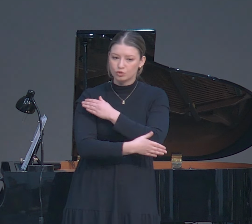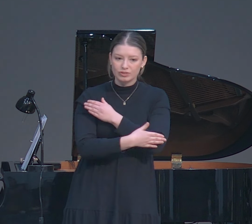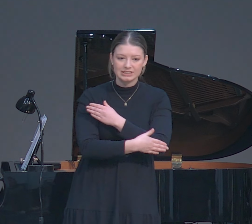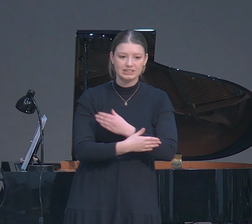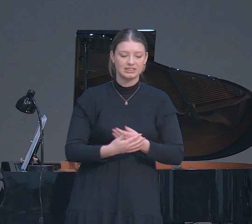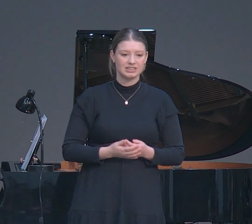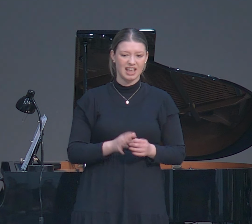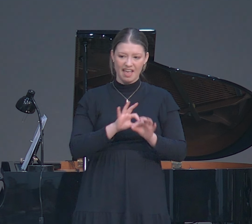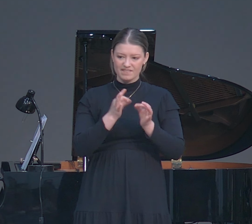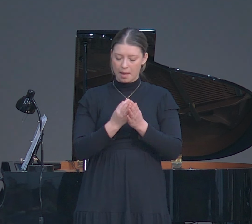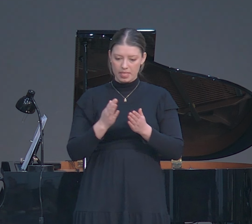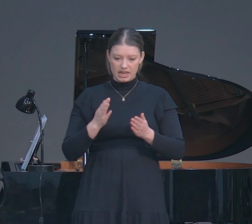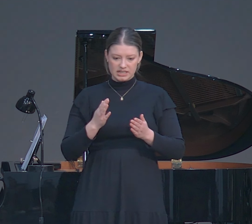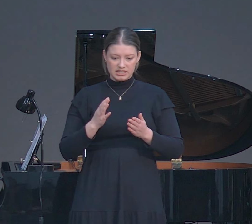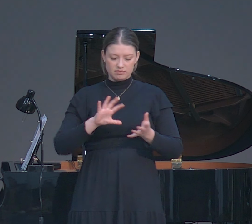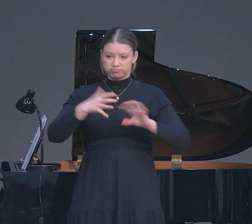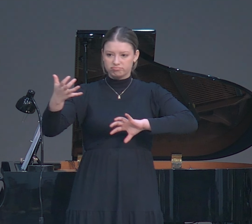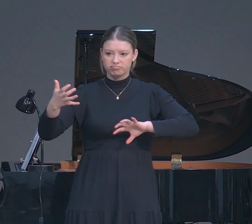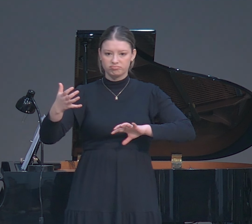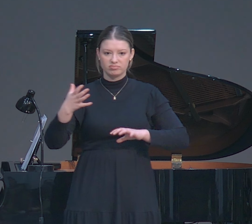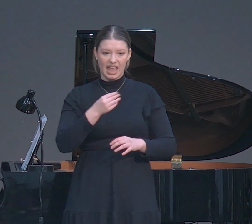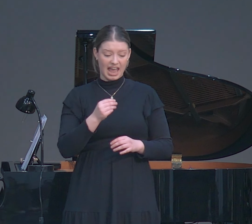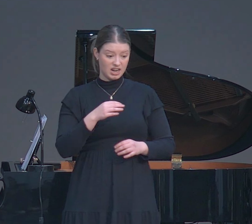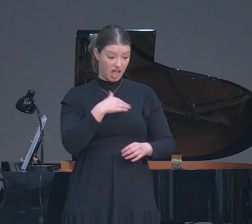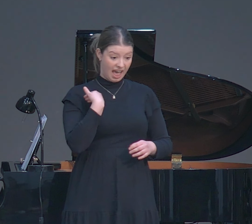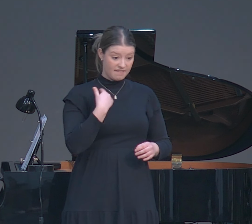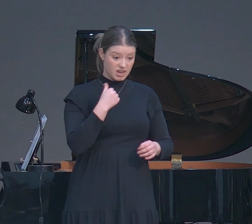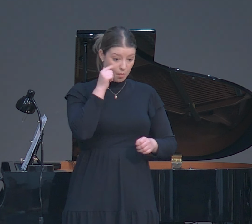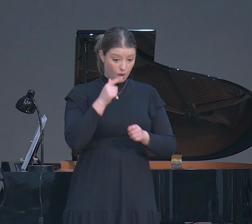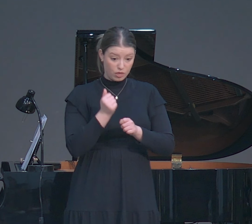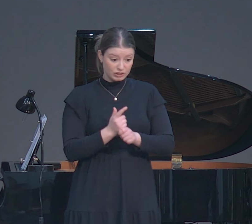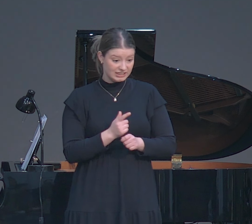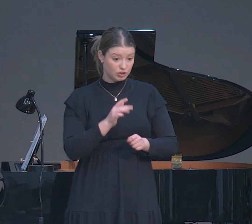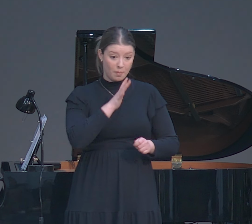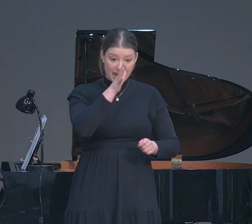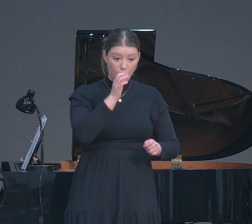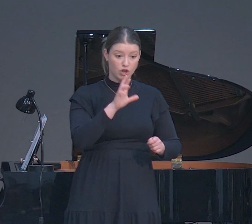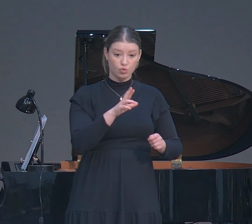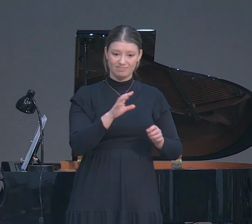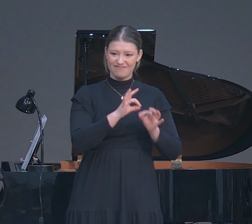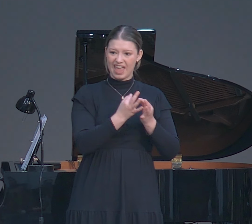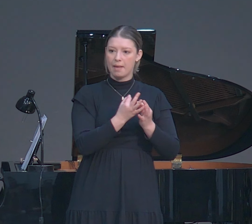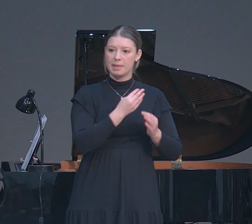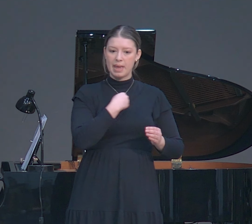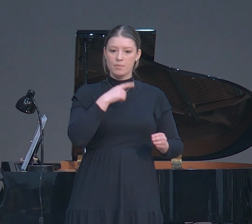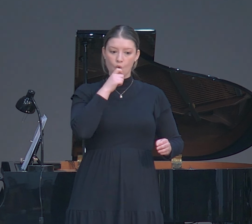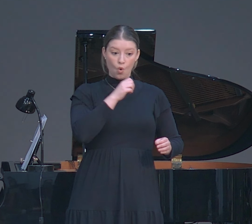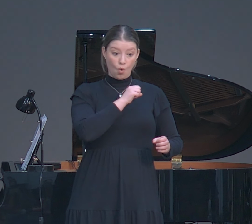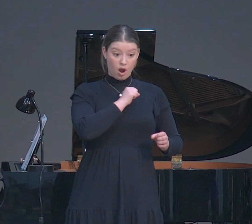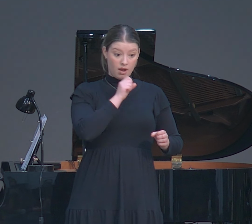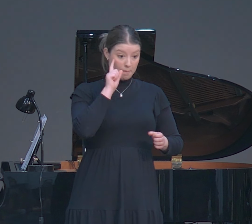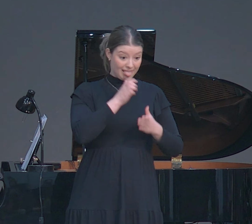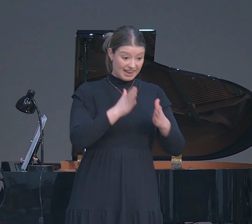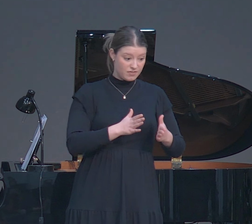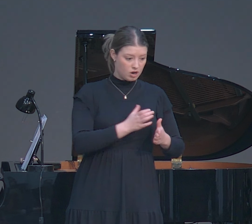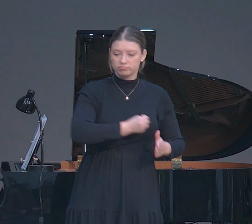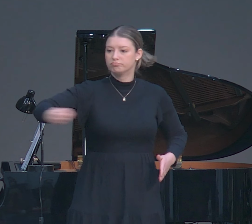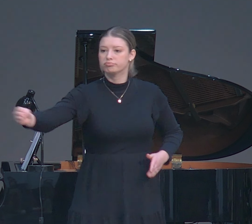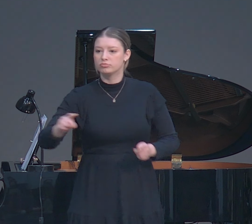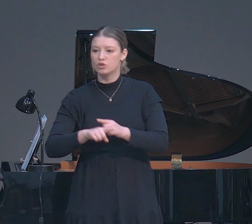Families turning against each other, turning in Christian family members, even their own parents or children to the authorities. If that